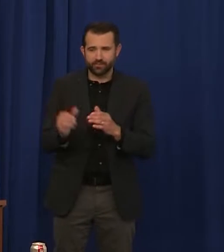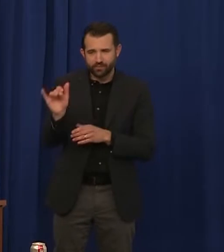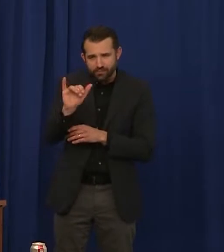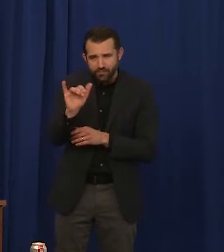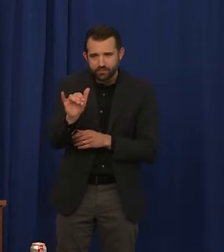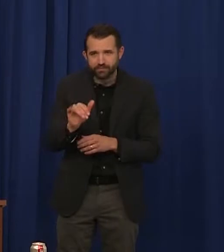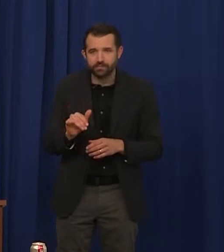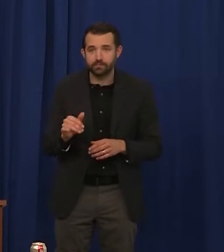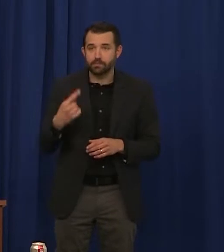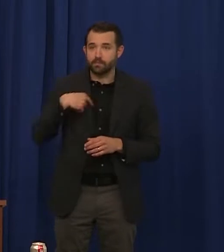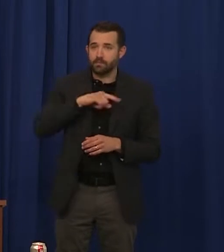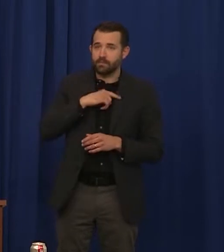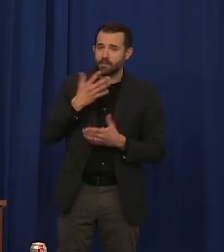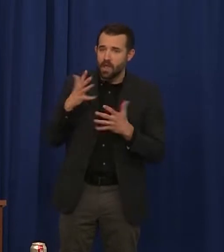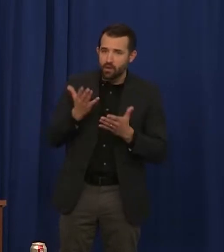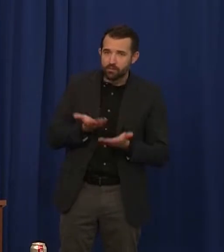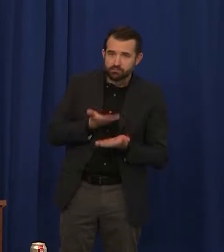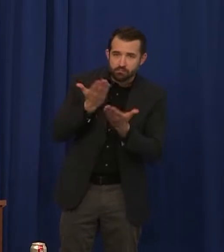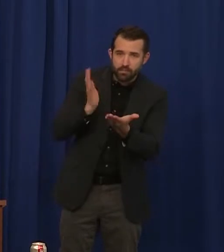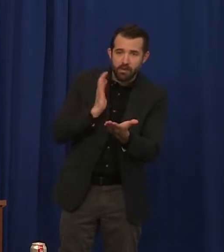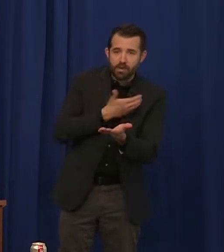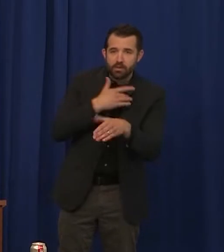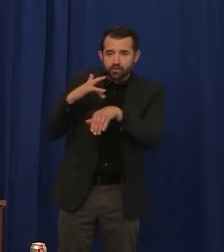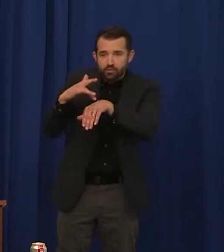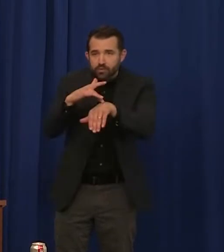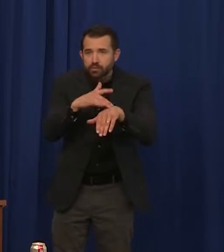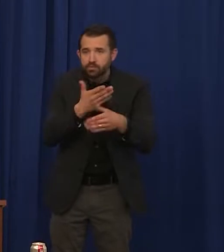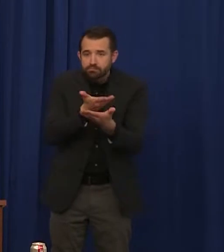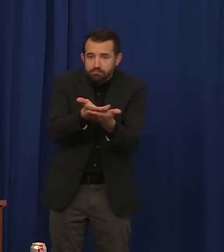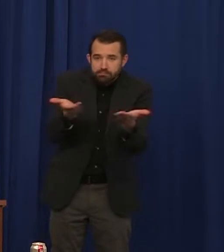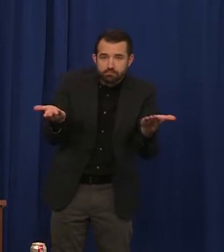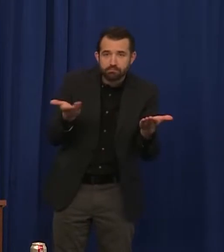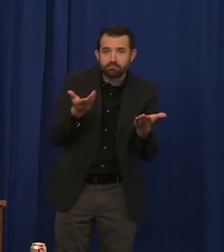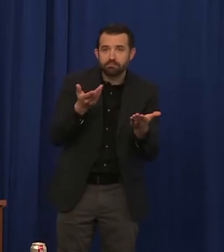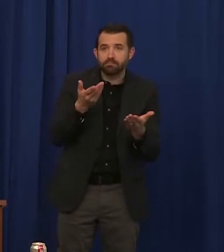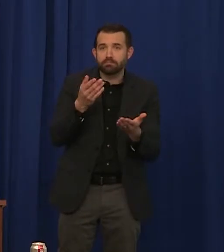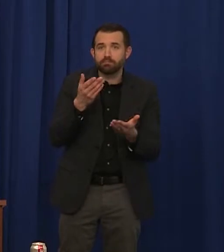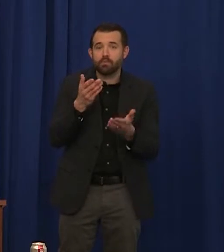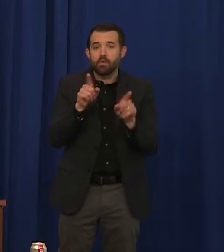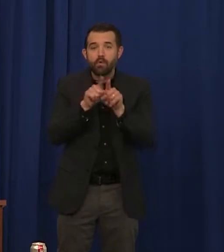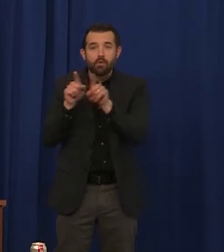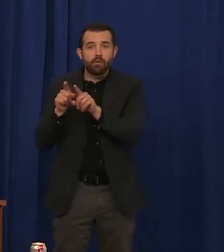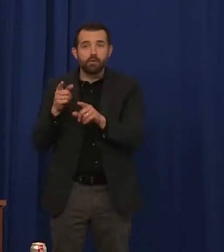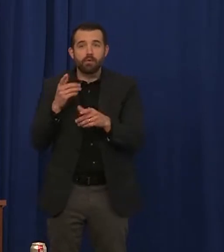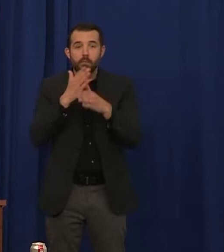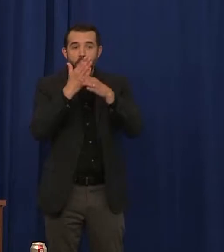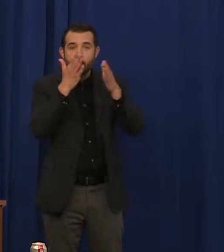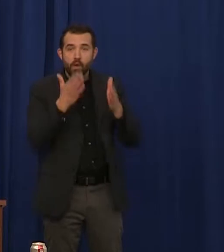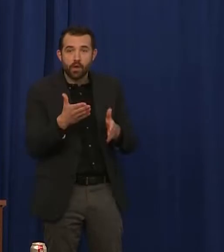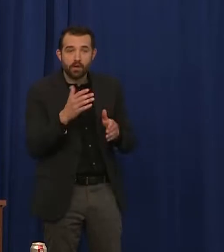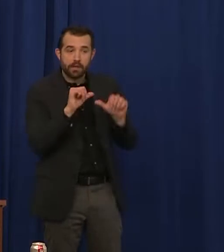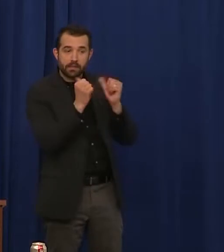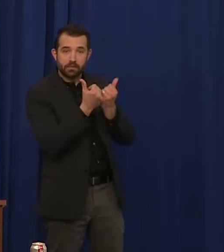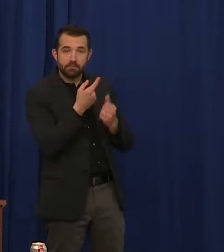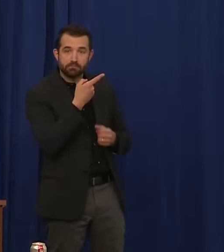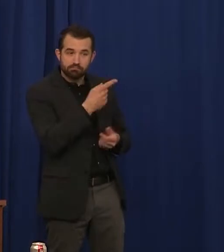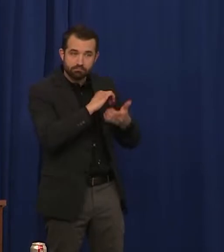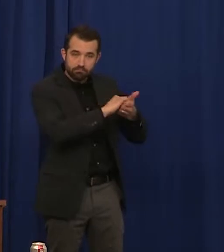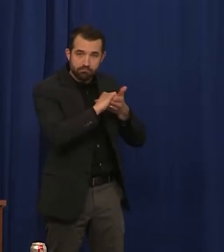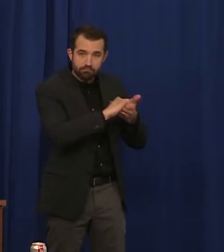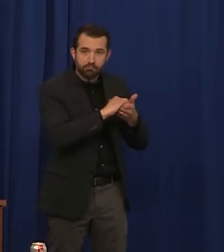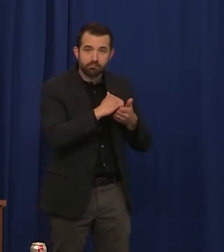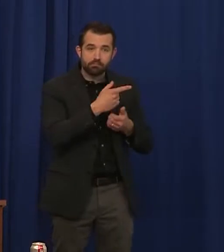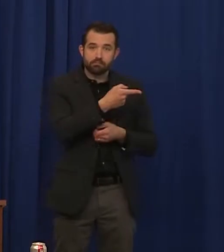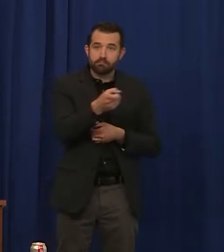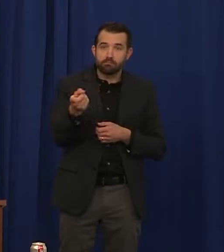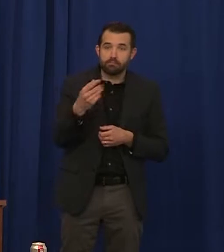our resources, as well as those of our partner agencies, to long-term care facilities in order